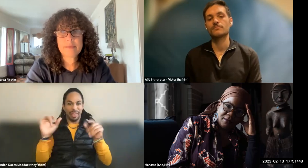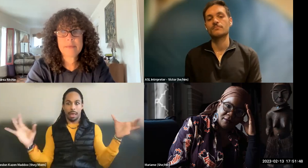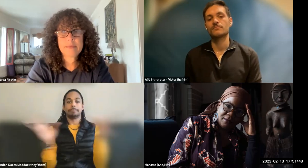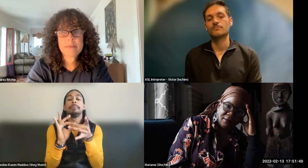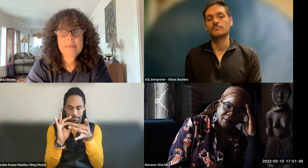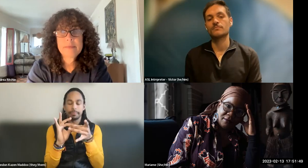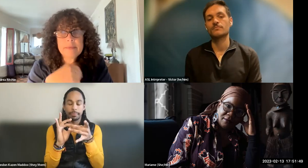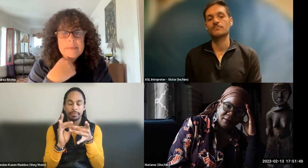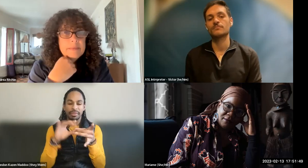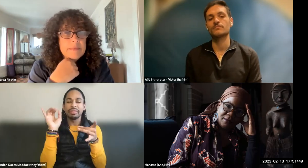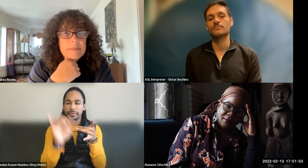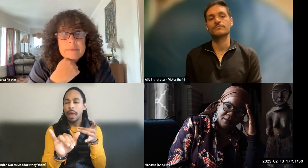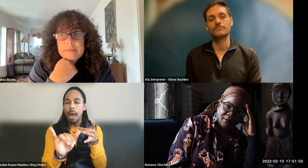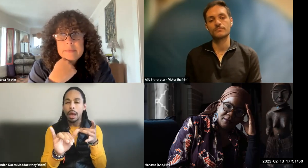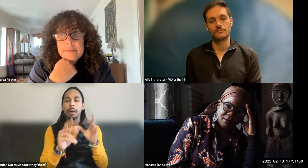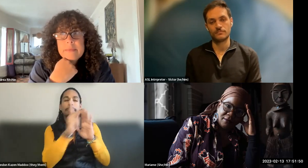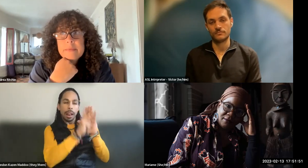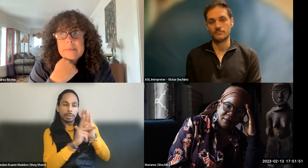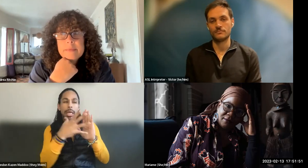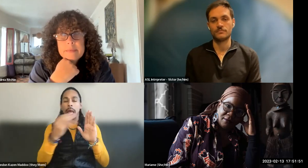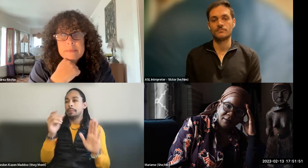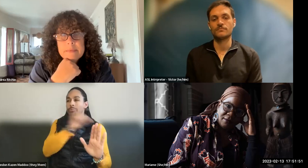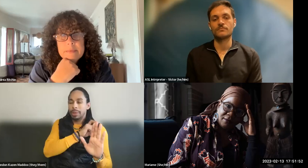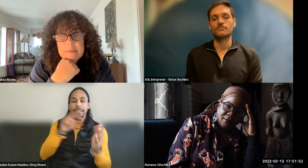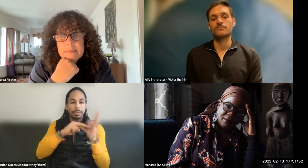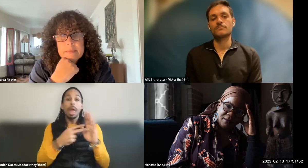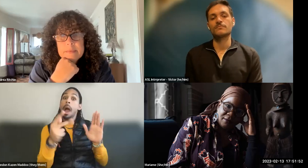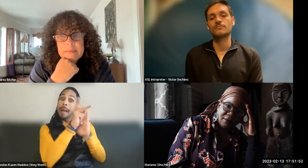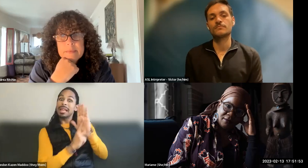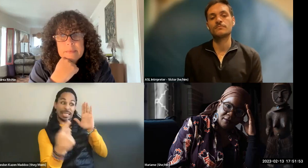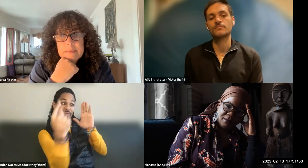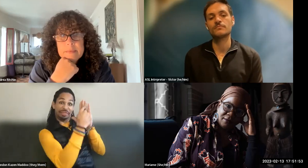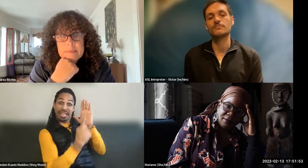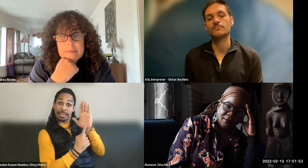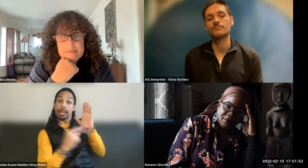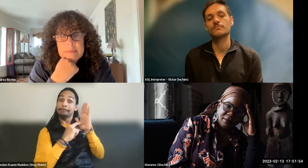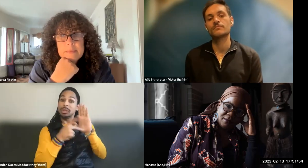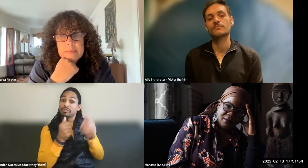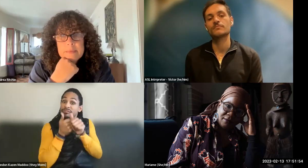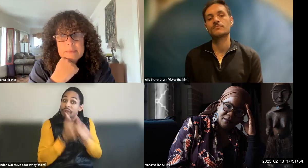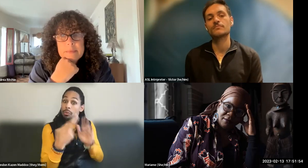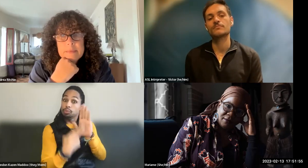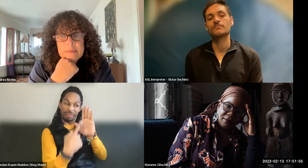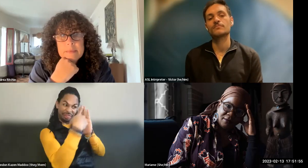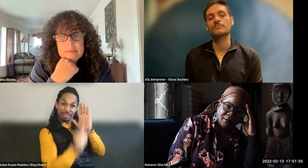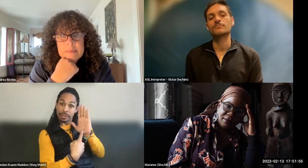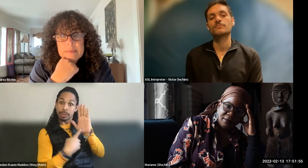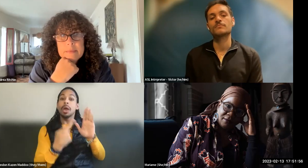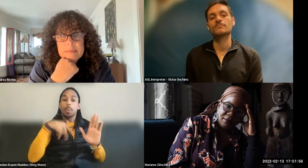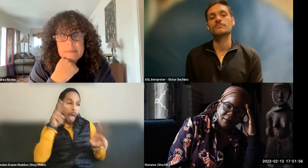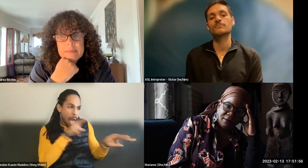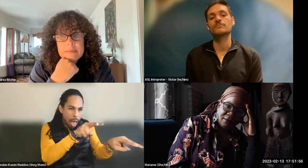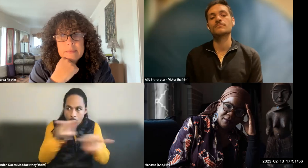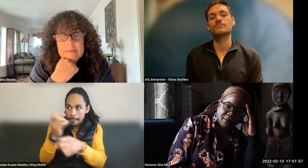there. So police encompassed various things like administrative science, public